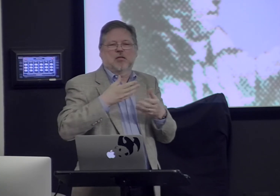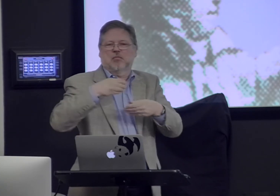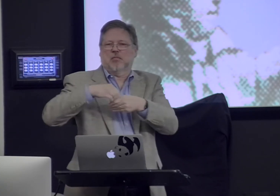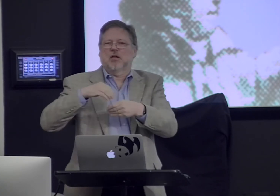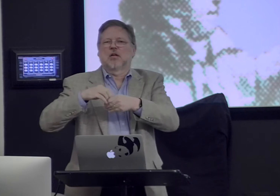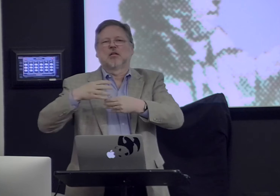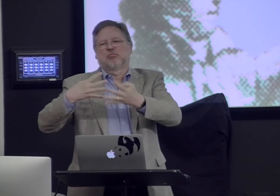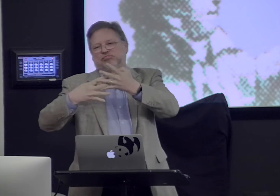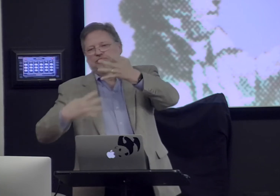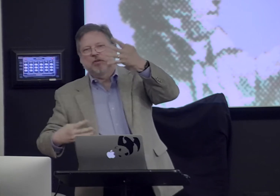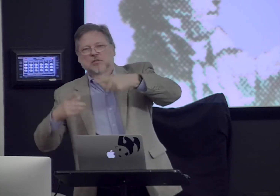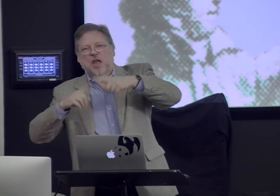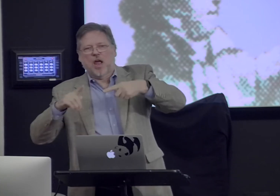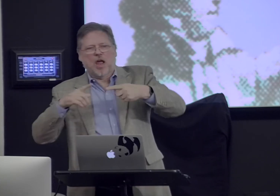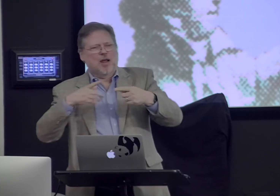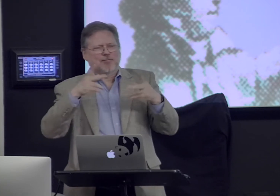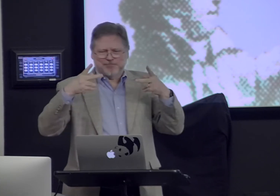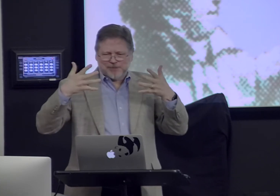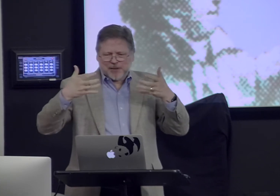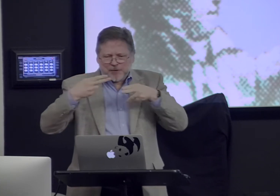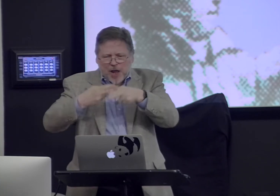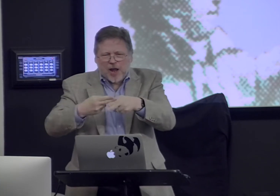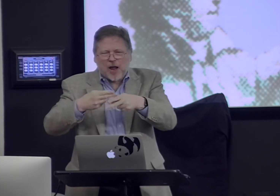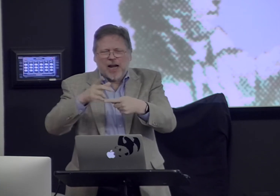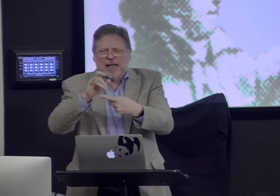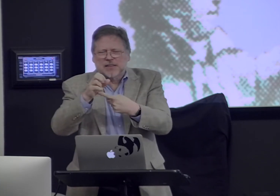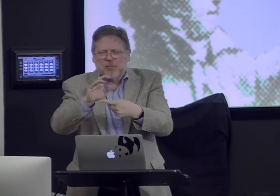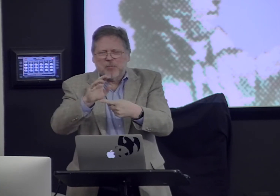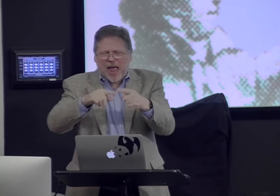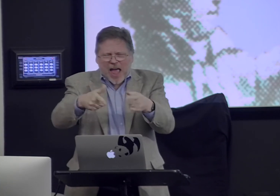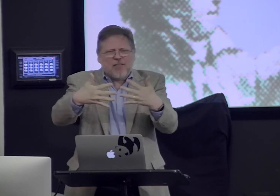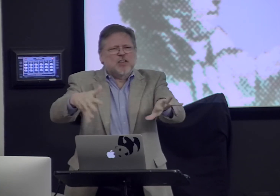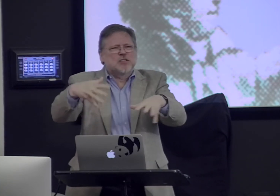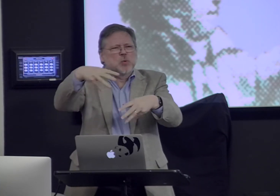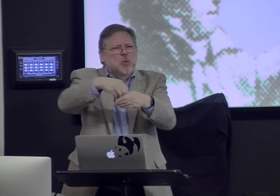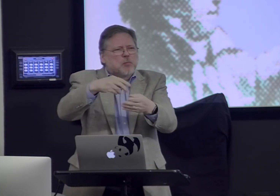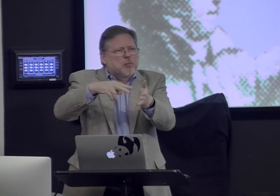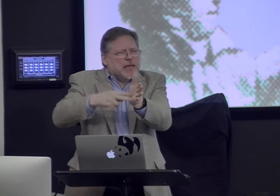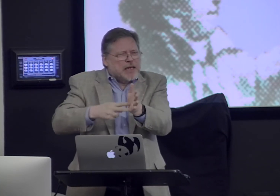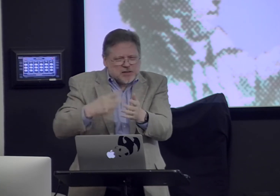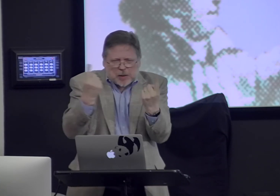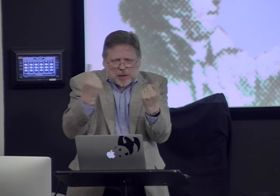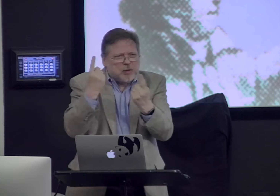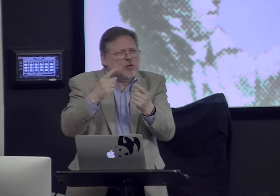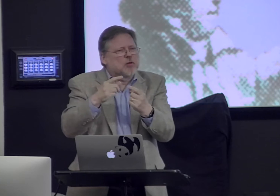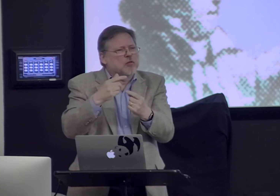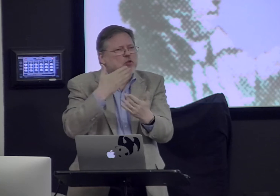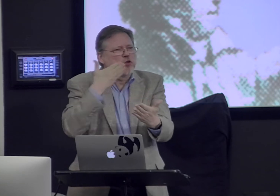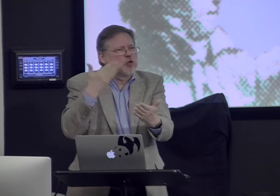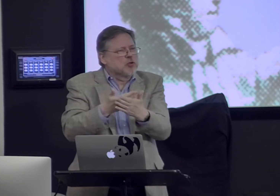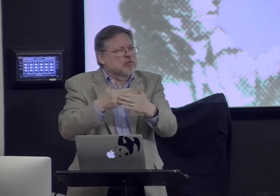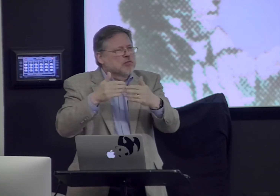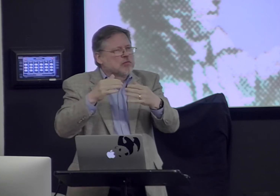an action that would be carried out on that object. It then gave way to several other forms because it